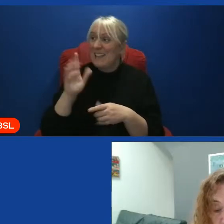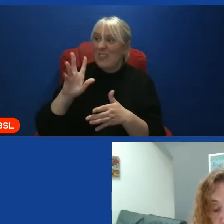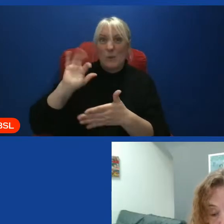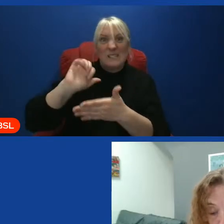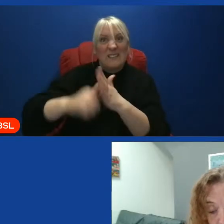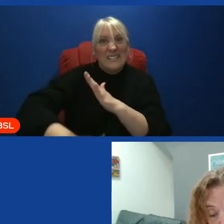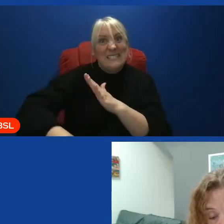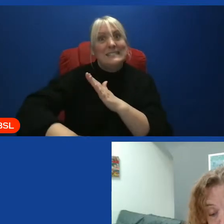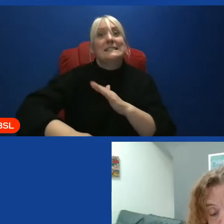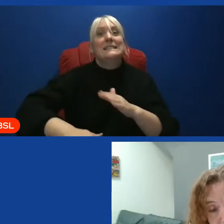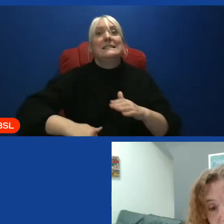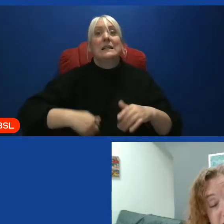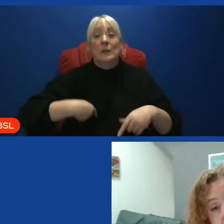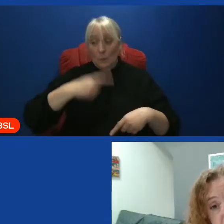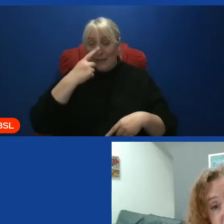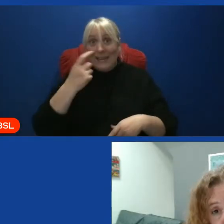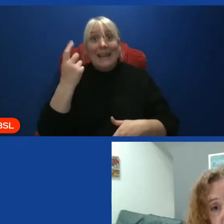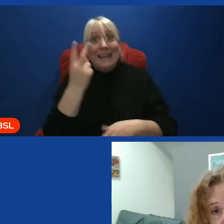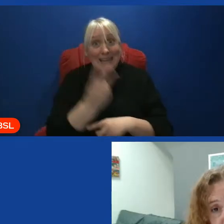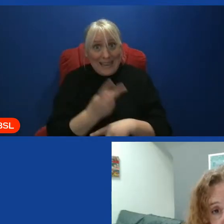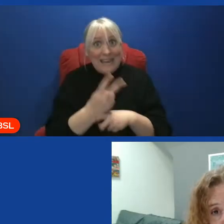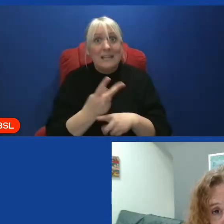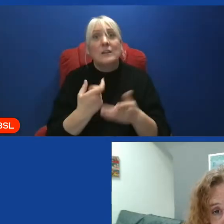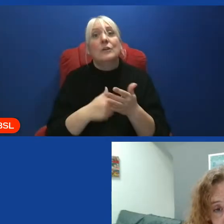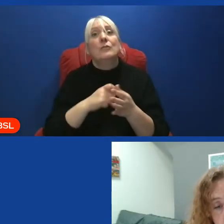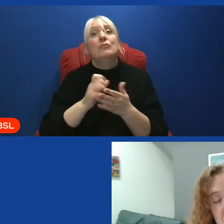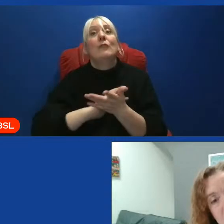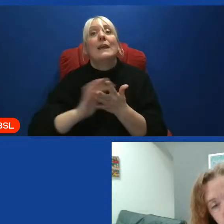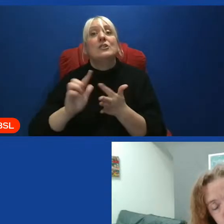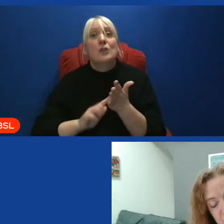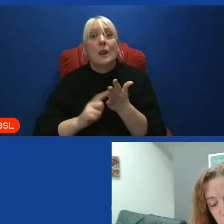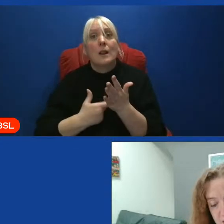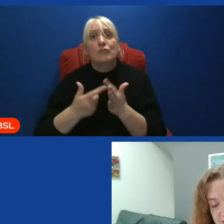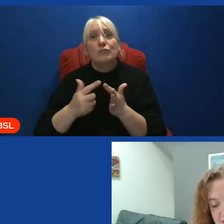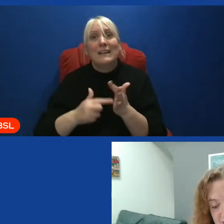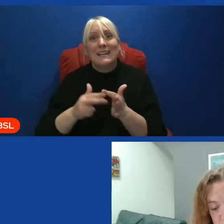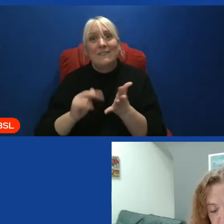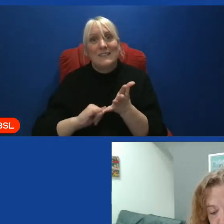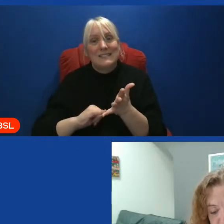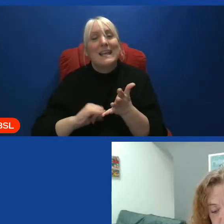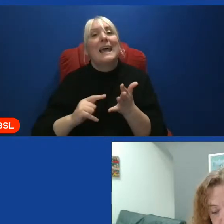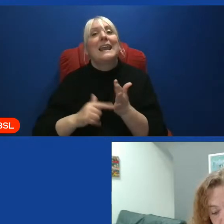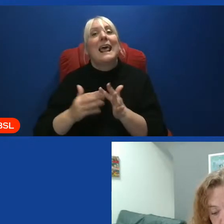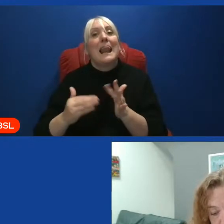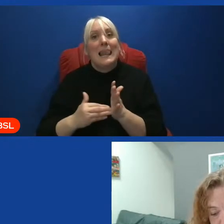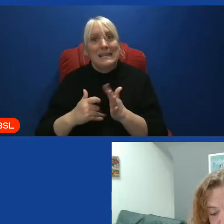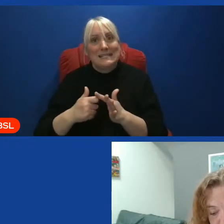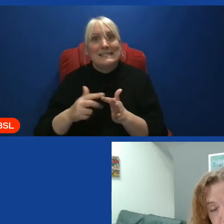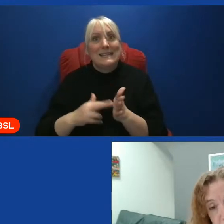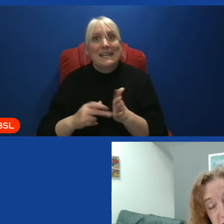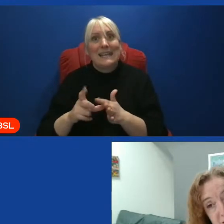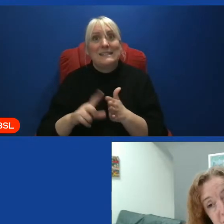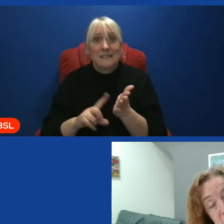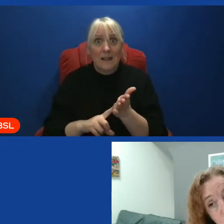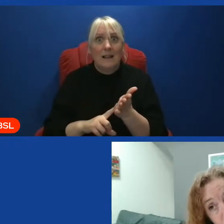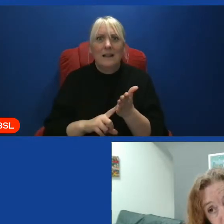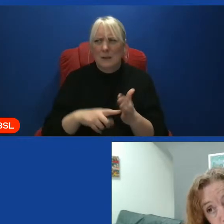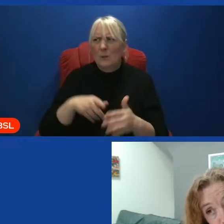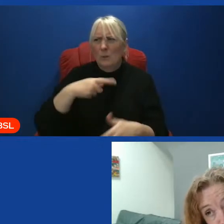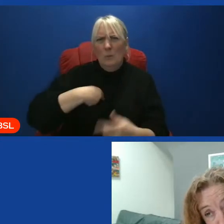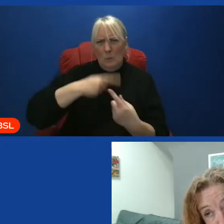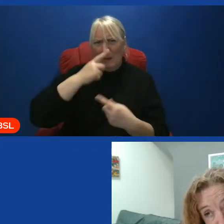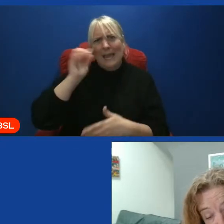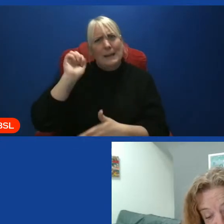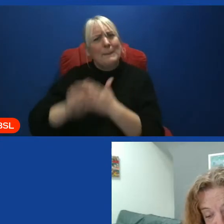And Rachel Reeves and Liz Kendall can be defeated again, but that will require the biggest and most united campaign. When